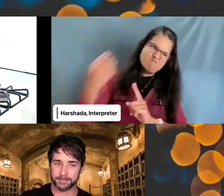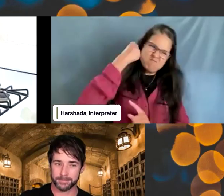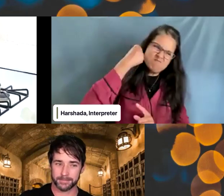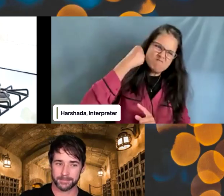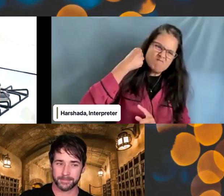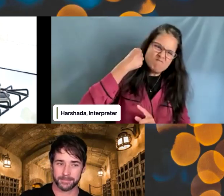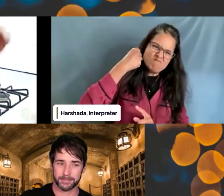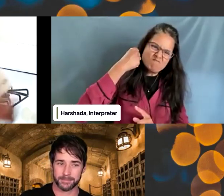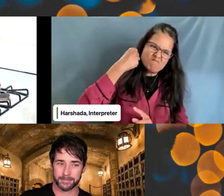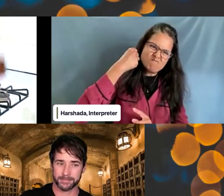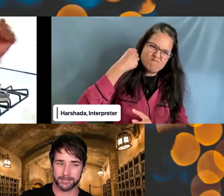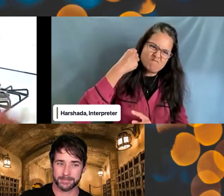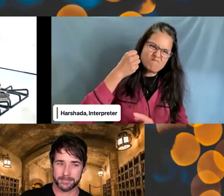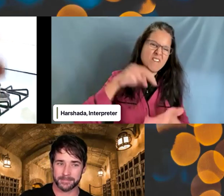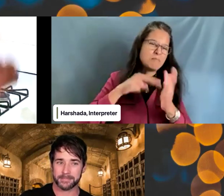And by punch, I mean,